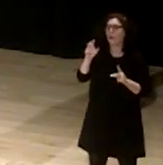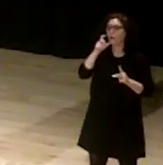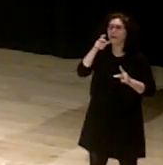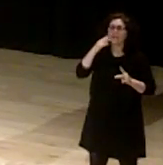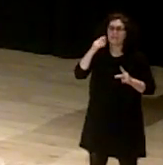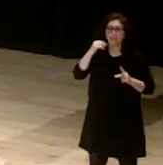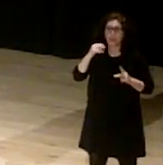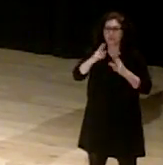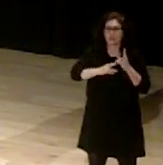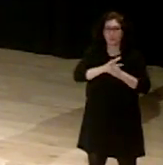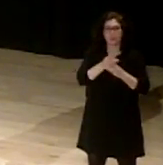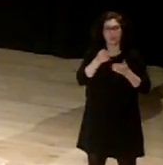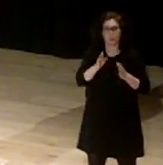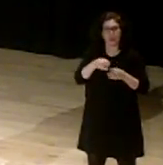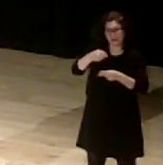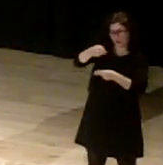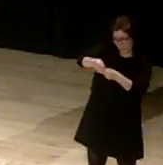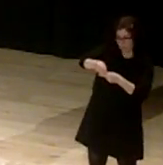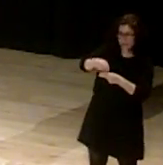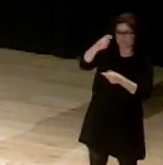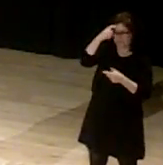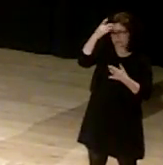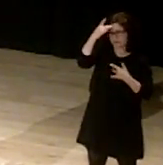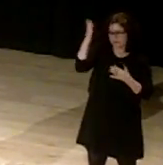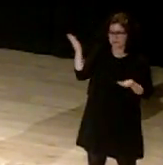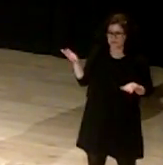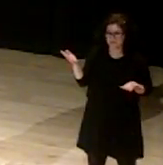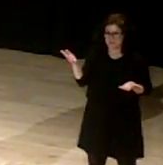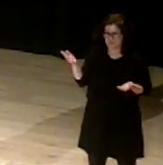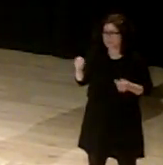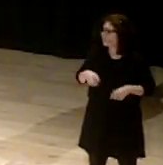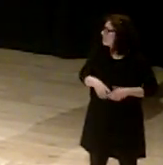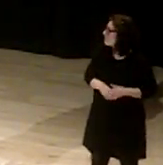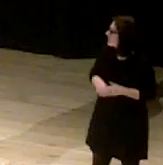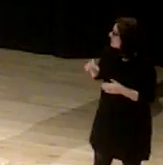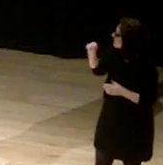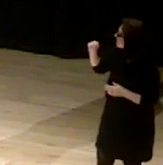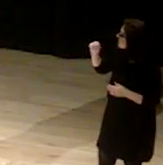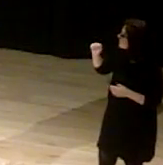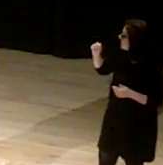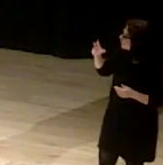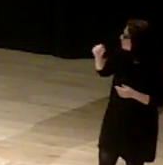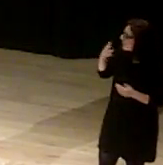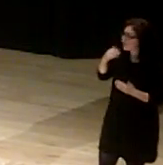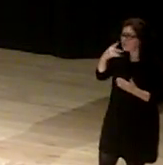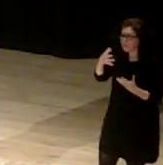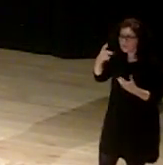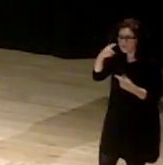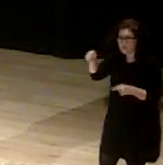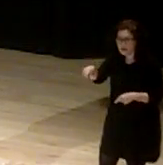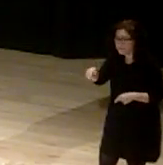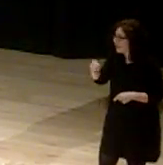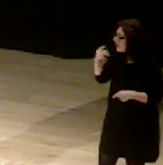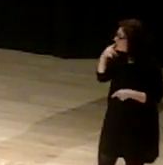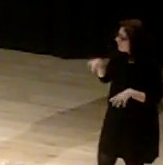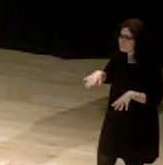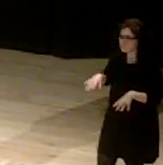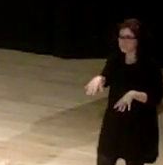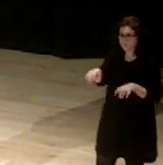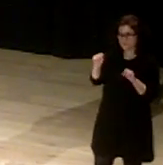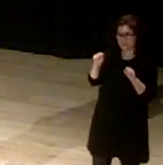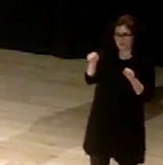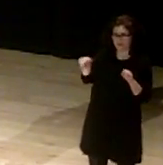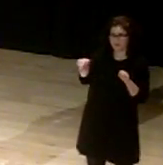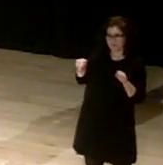person's mental illness. There's a lot more. Sascha, thank you so much for being here and for taking this on.